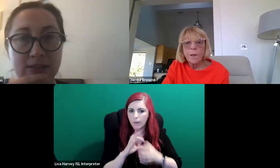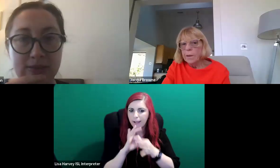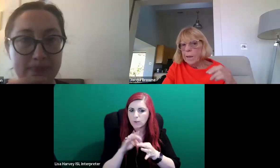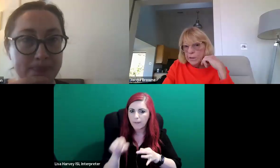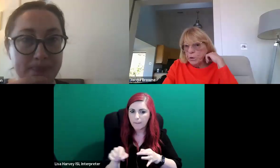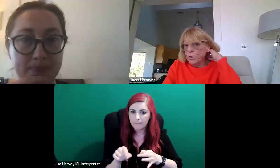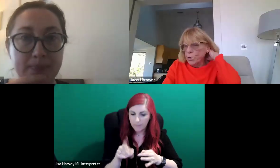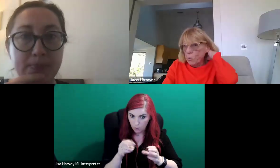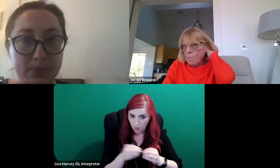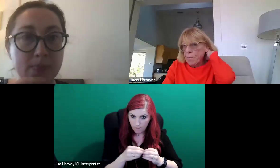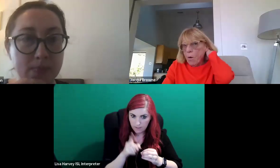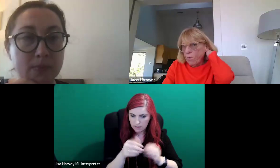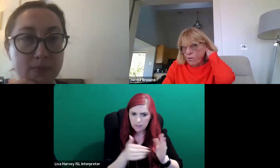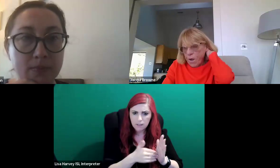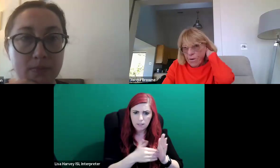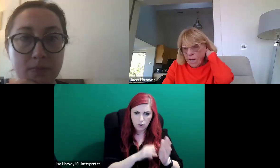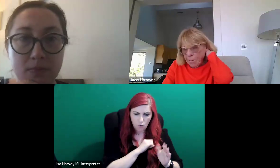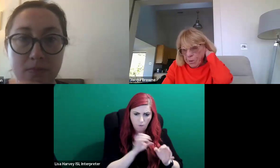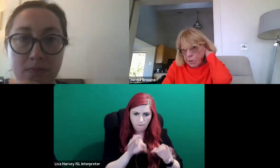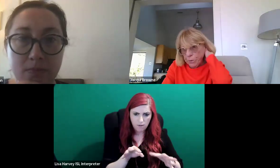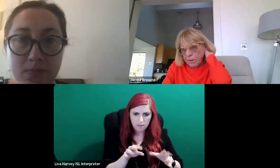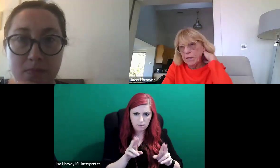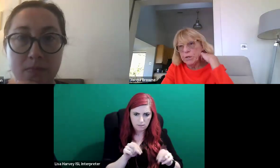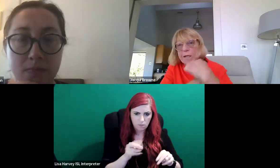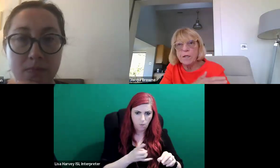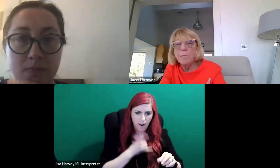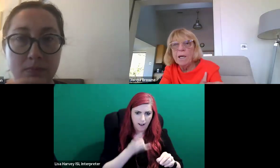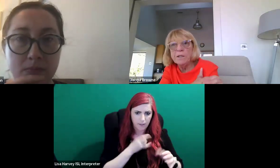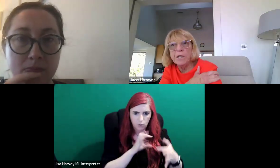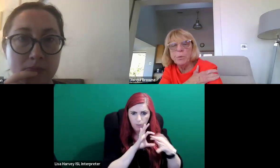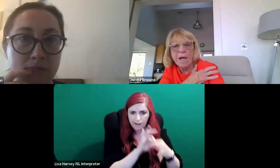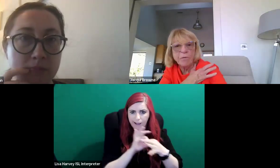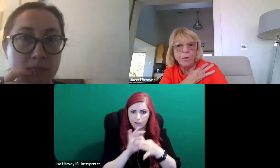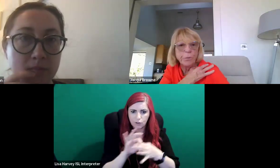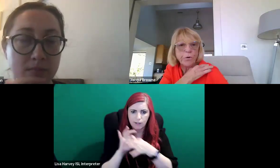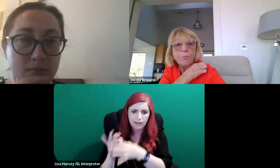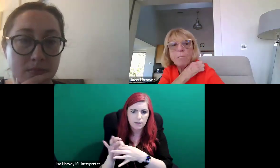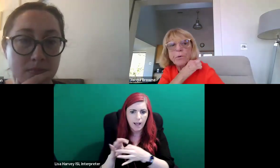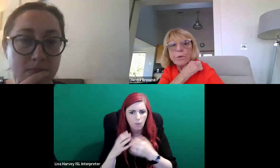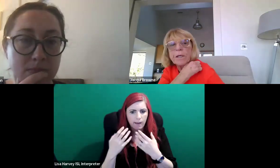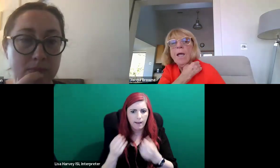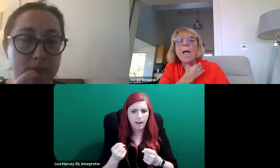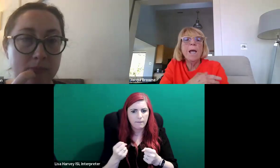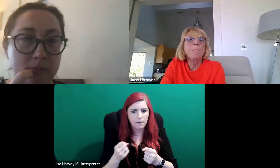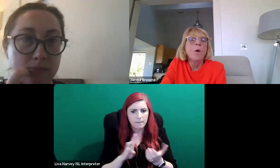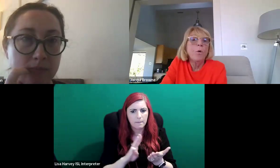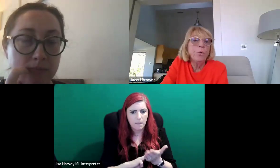on that. Yeah, sure, no problem. We're very happy to engage, and indeed we have a number of